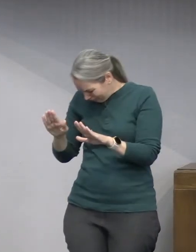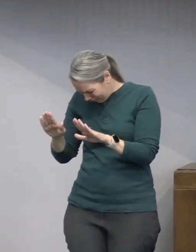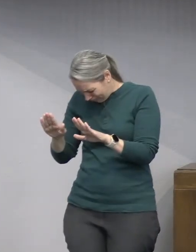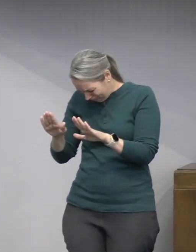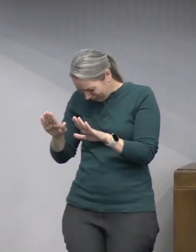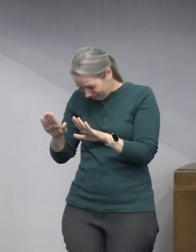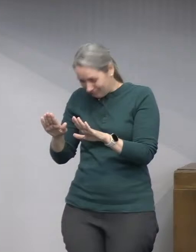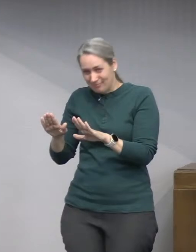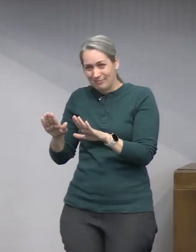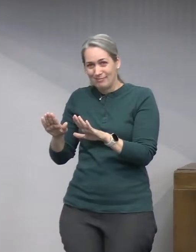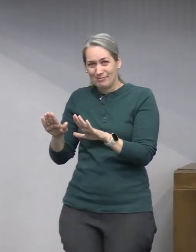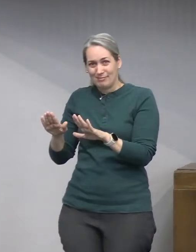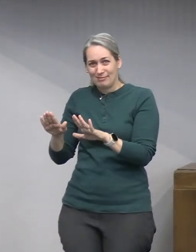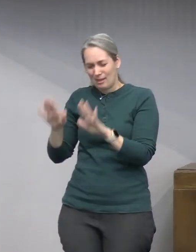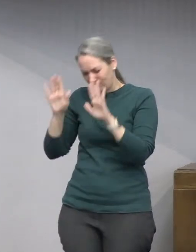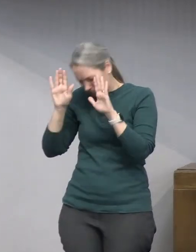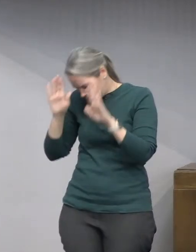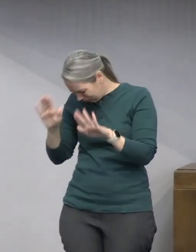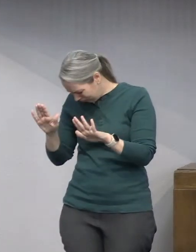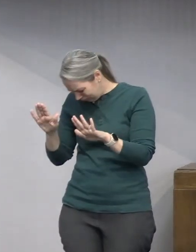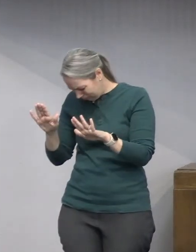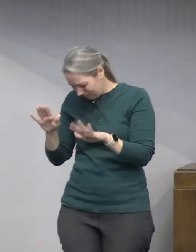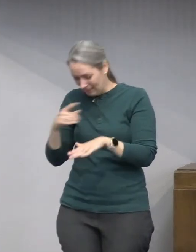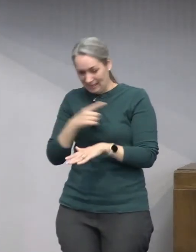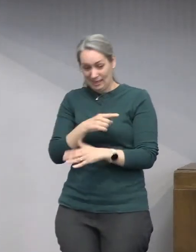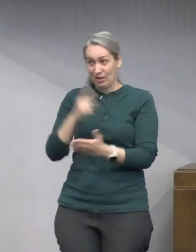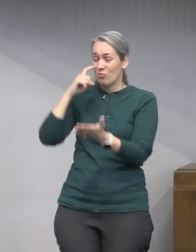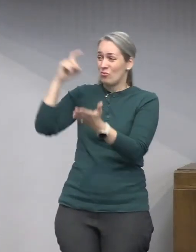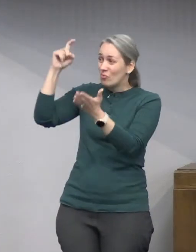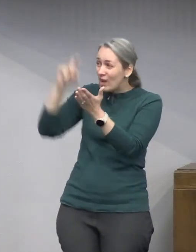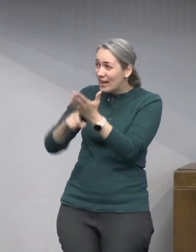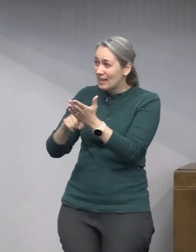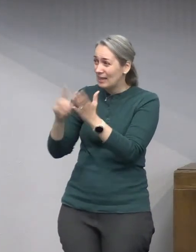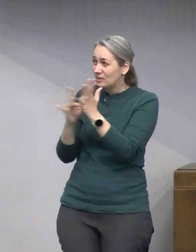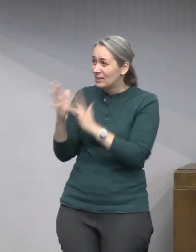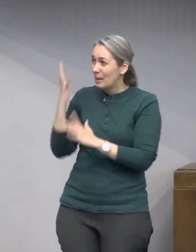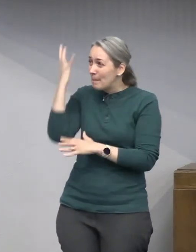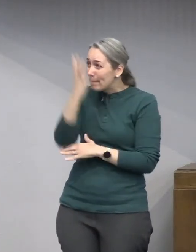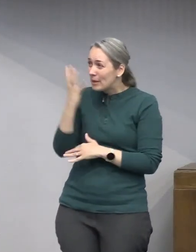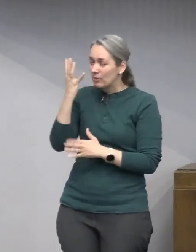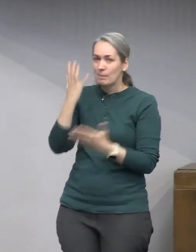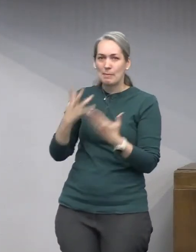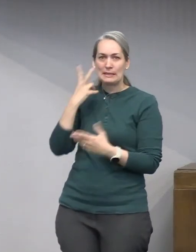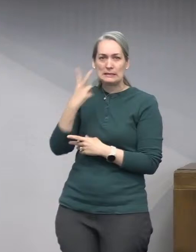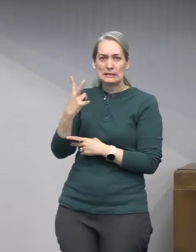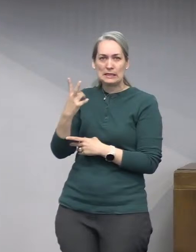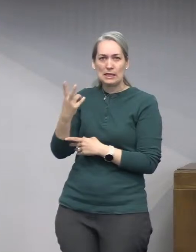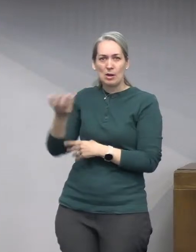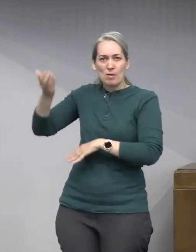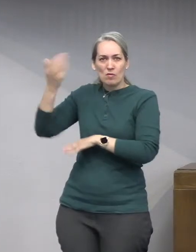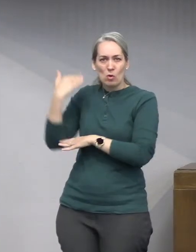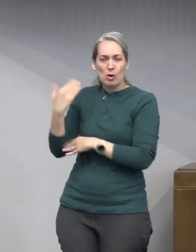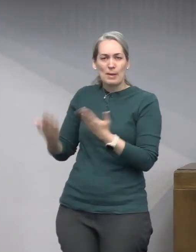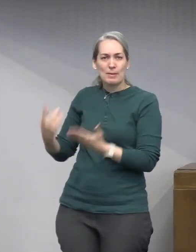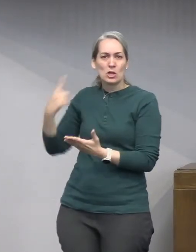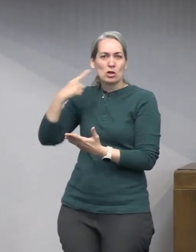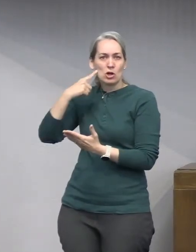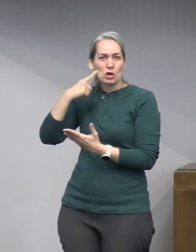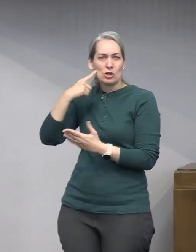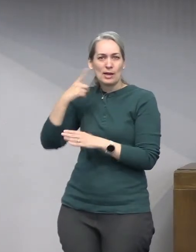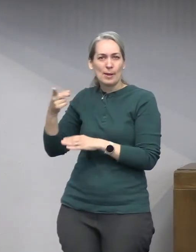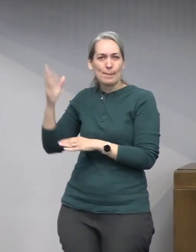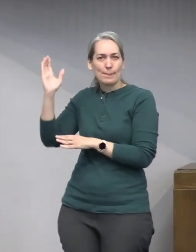ground. Somehow this man recognized what Jesus looked like. Maybe he'd seen him before. Maybe he'd heard him